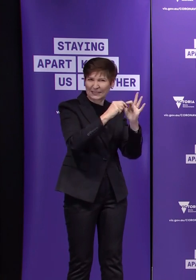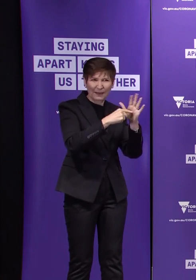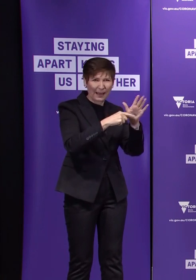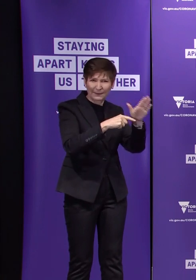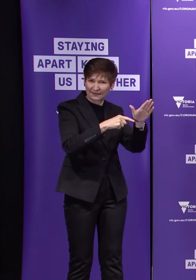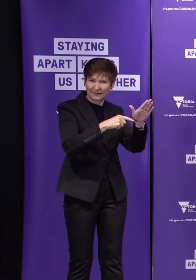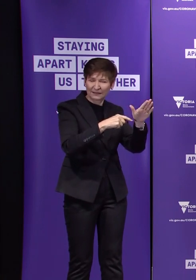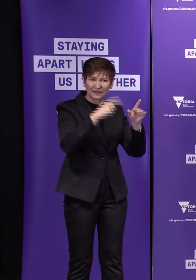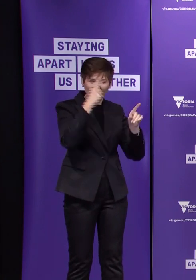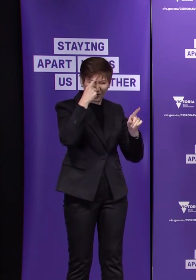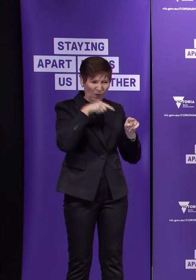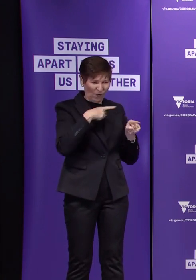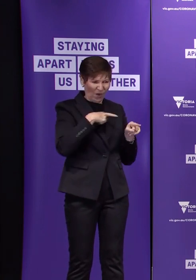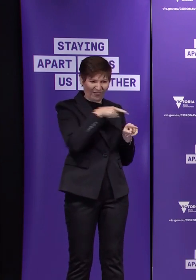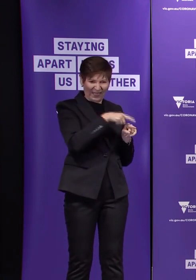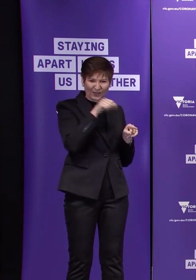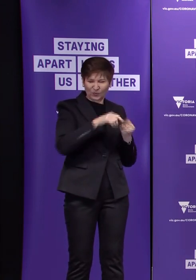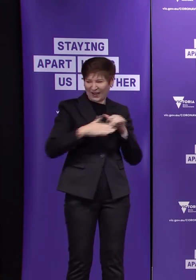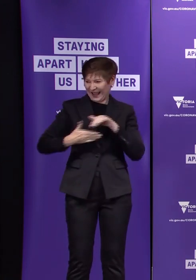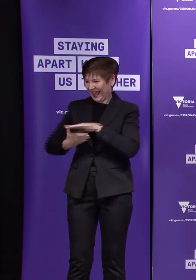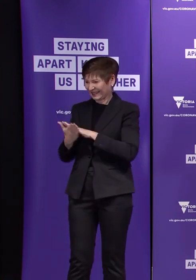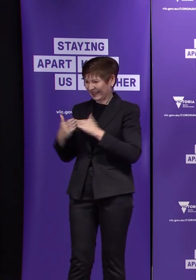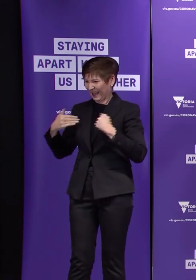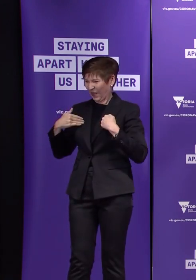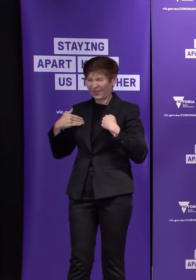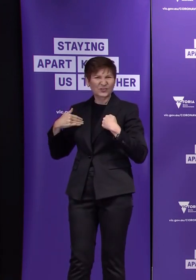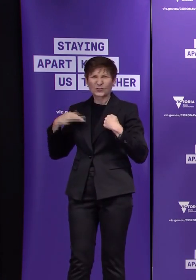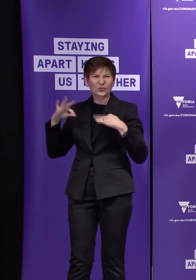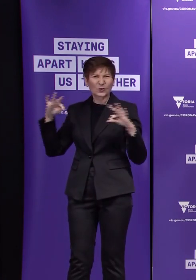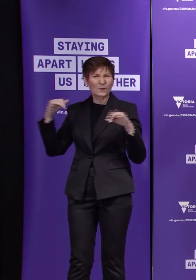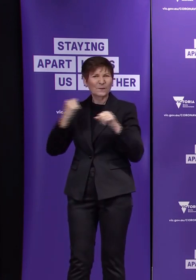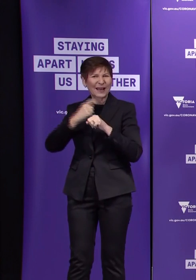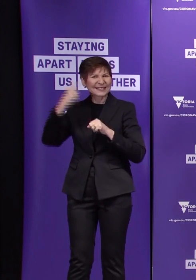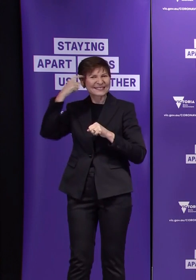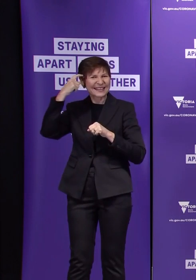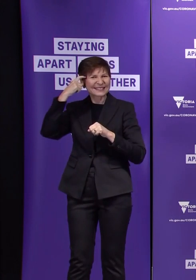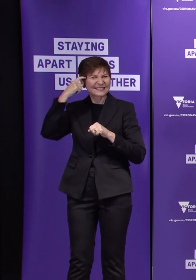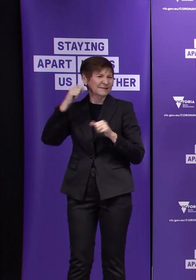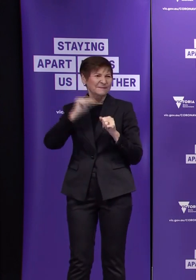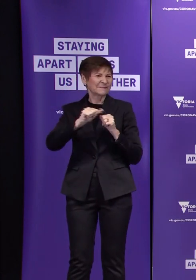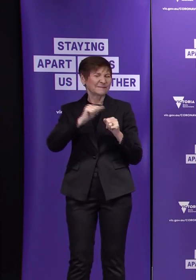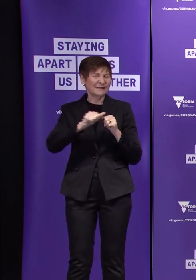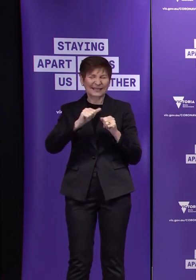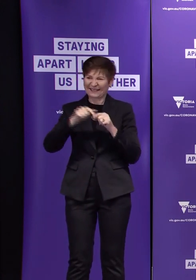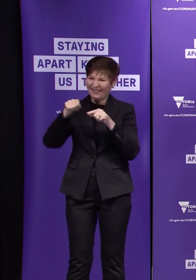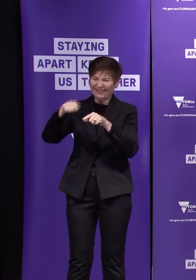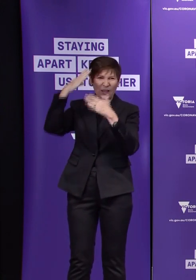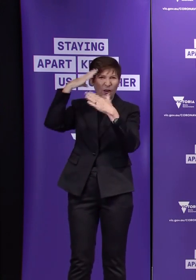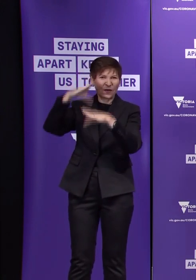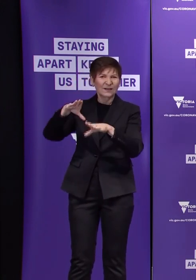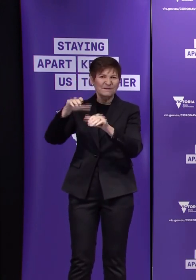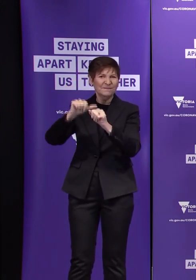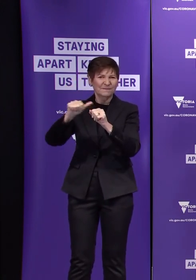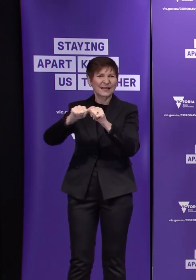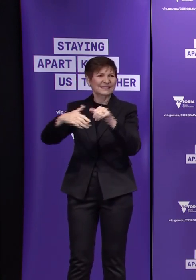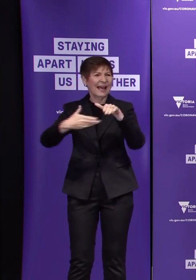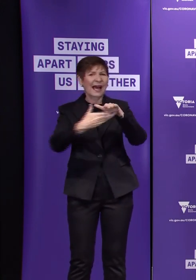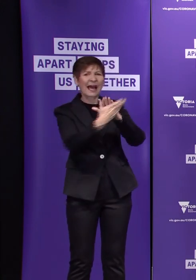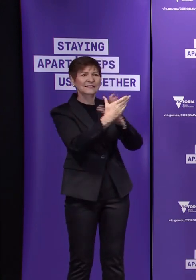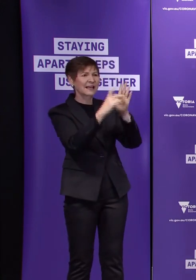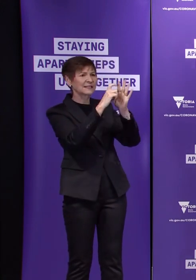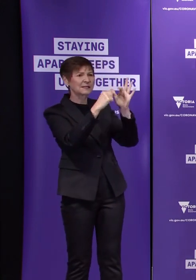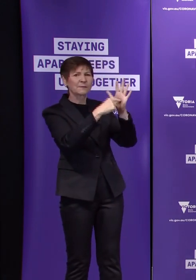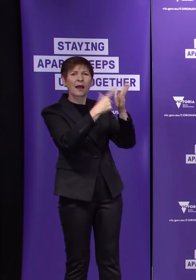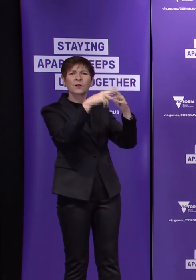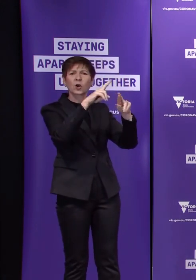have the best organisational framework sitting behind that reset was to move it all across to the Department of Justice. So